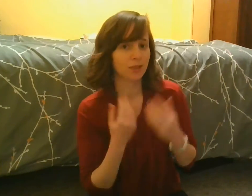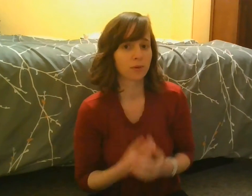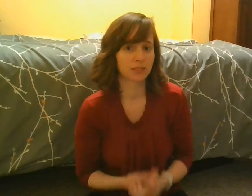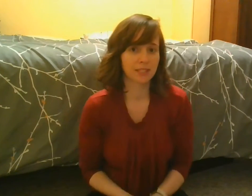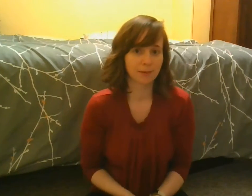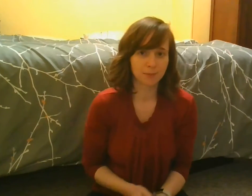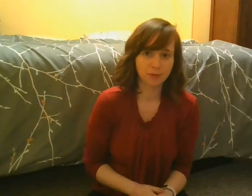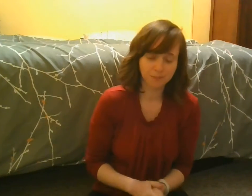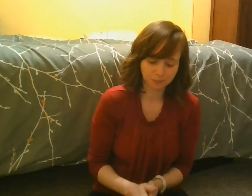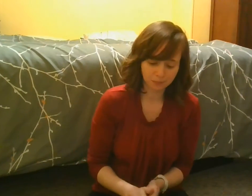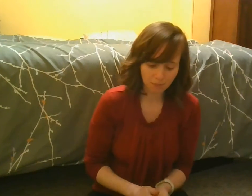is acceptable.